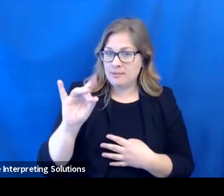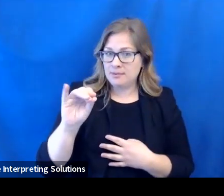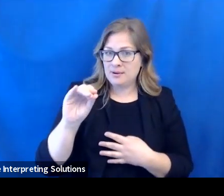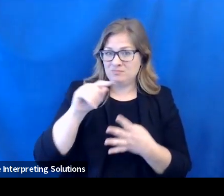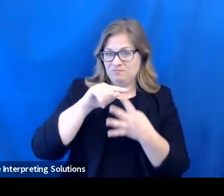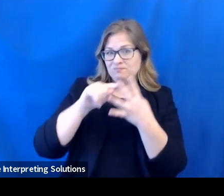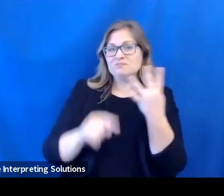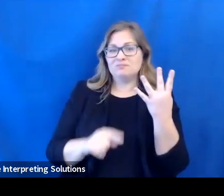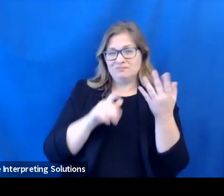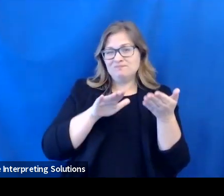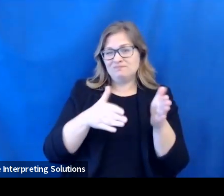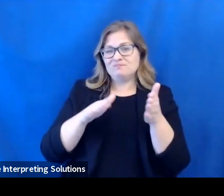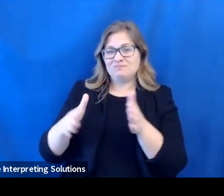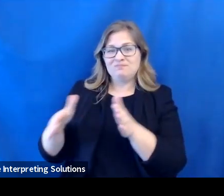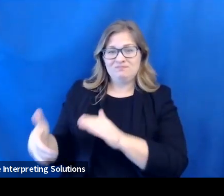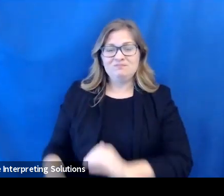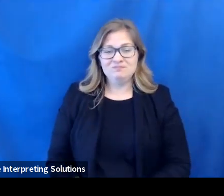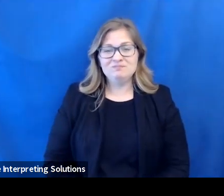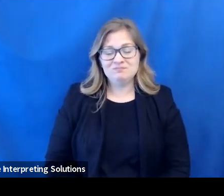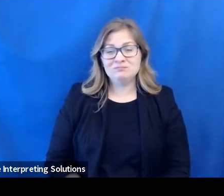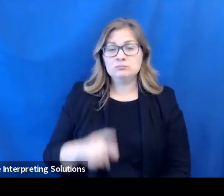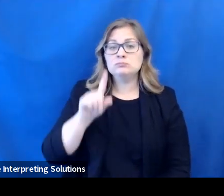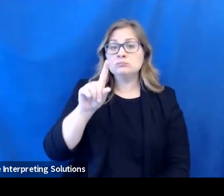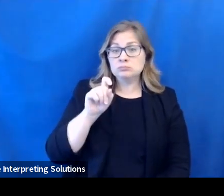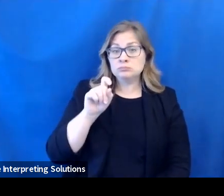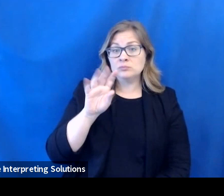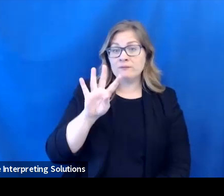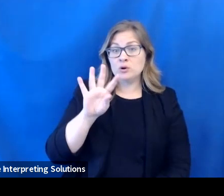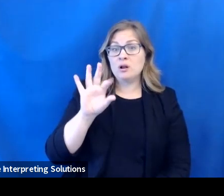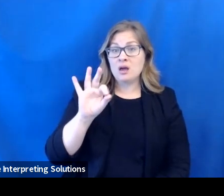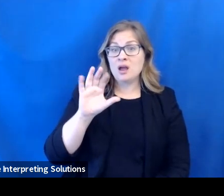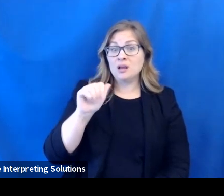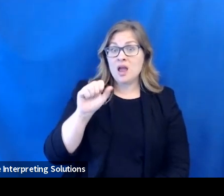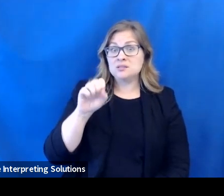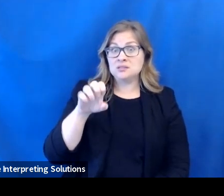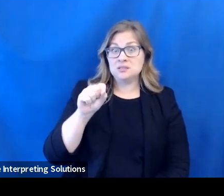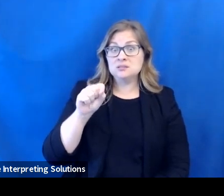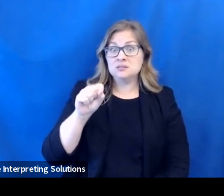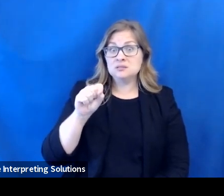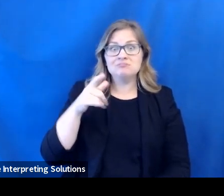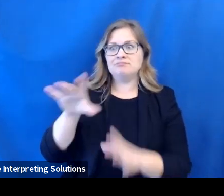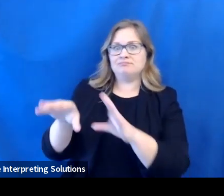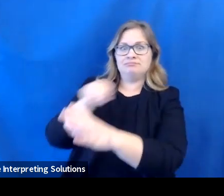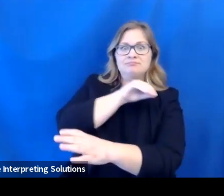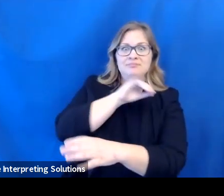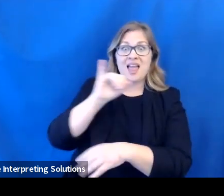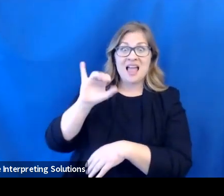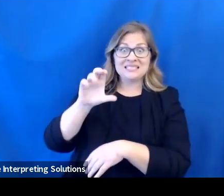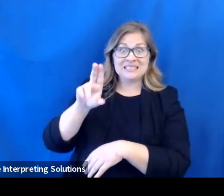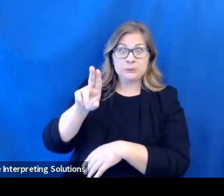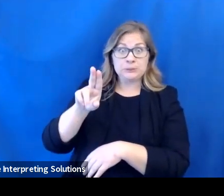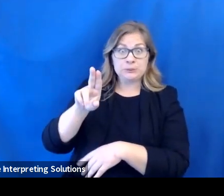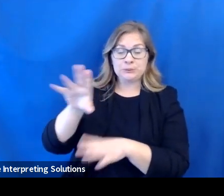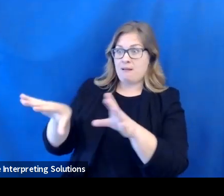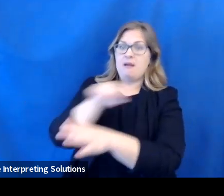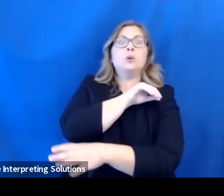released from isolation following being tested positive for COVID-19. As of today, there